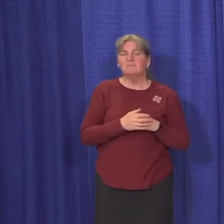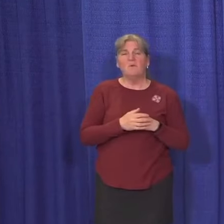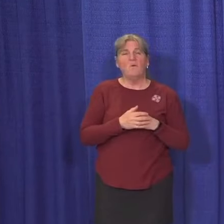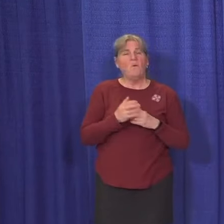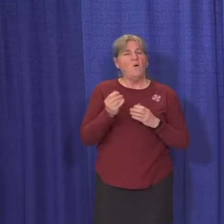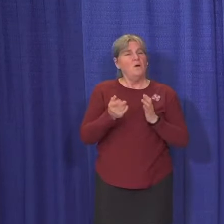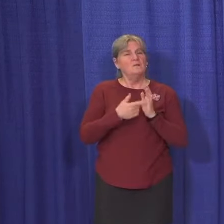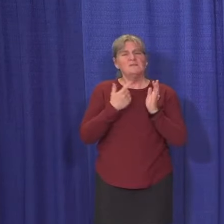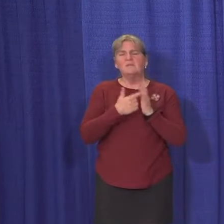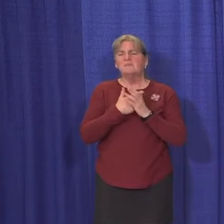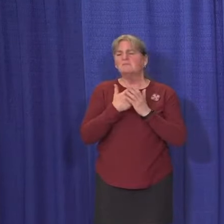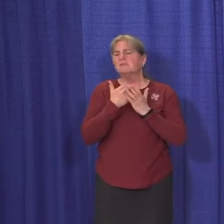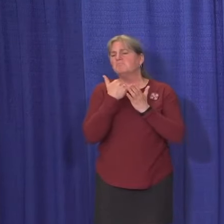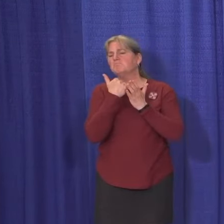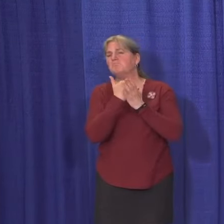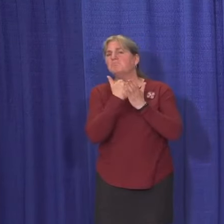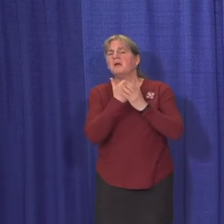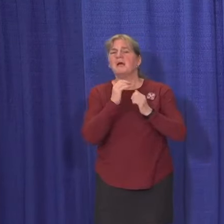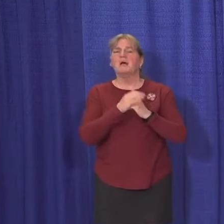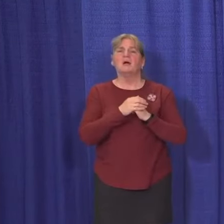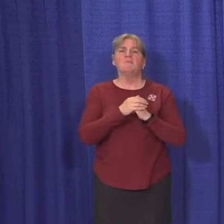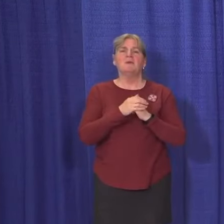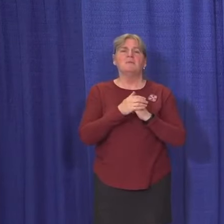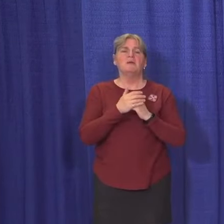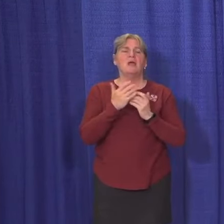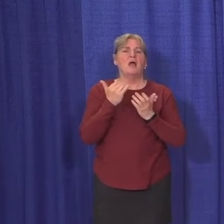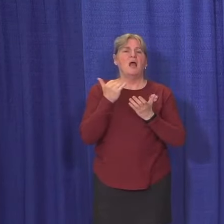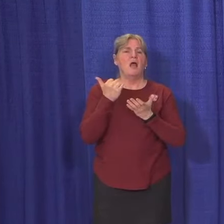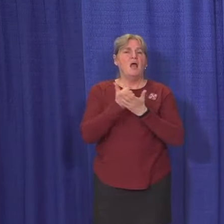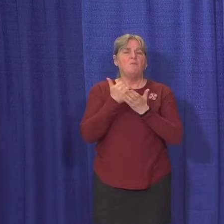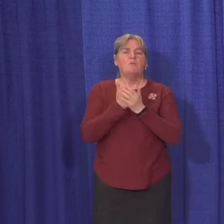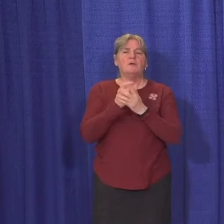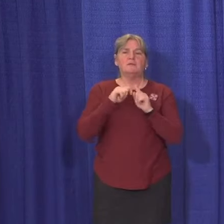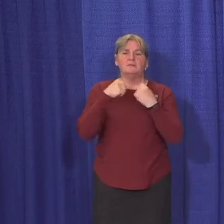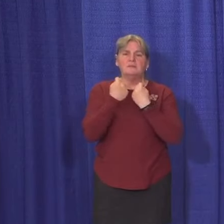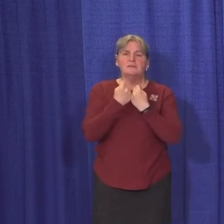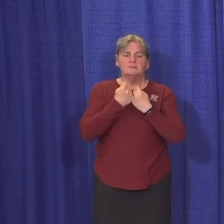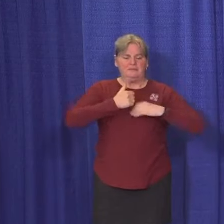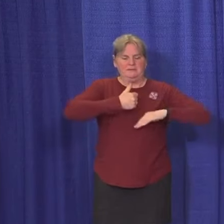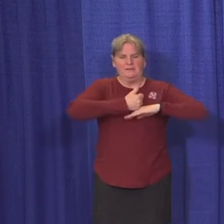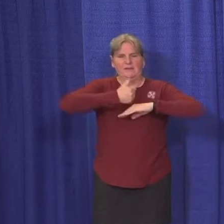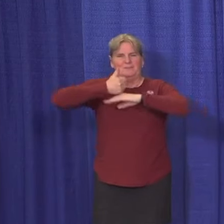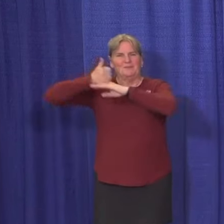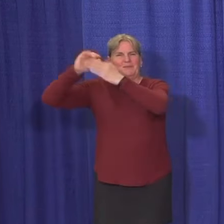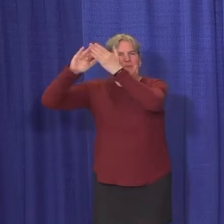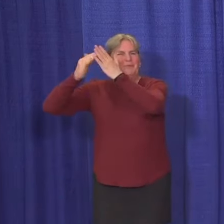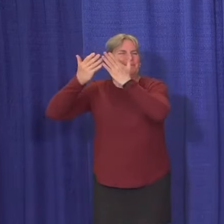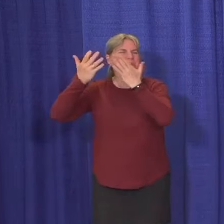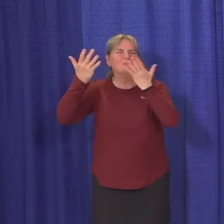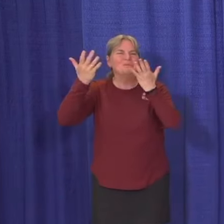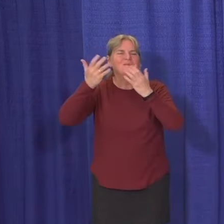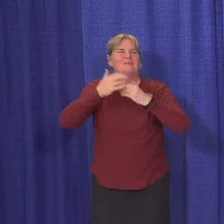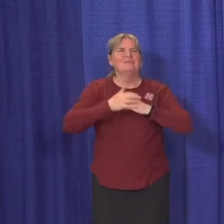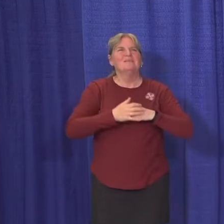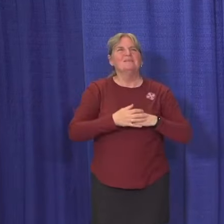simply assisting with them, for instance, the mobile teams rurally when they've gone out. So